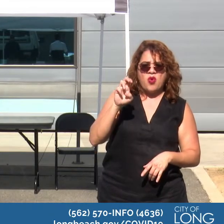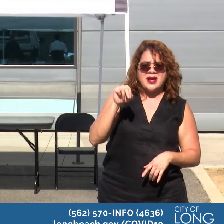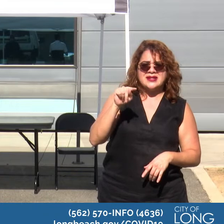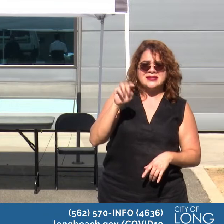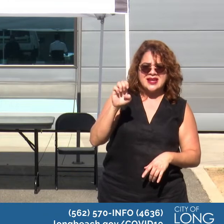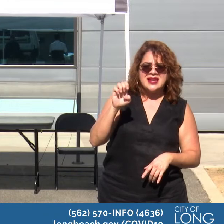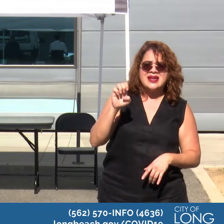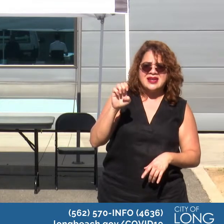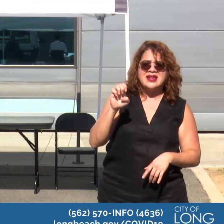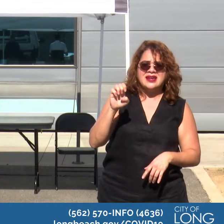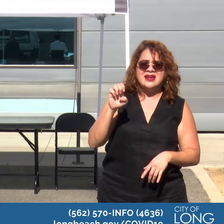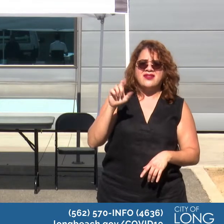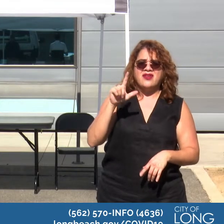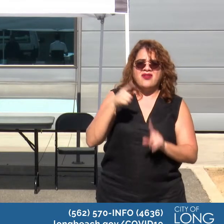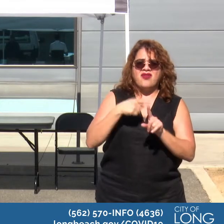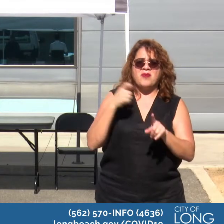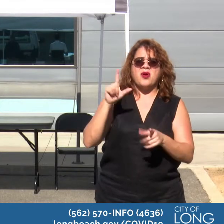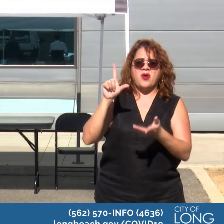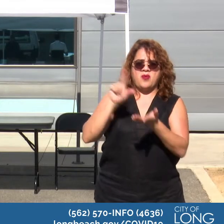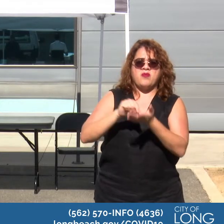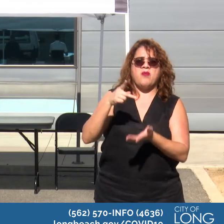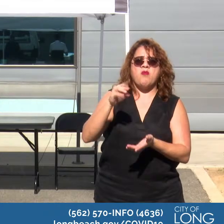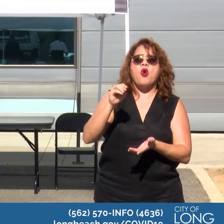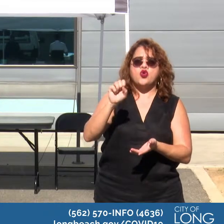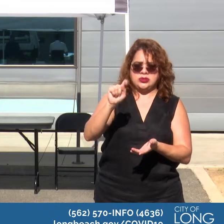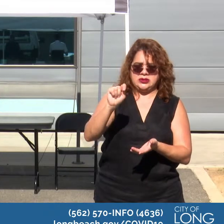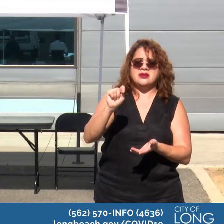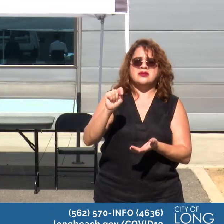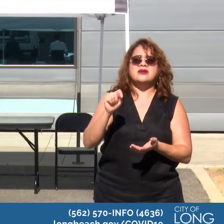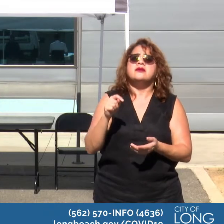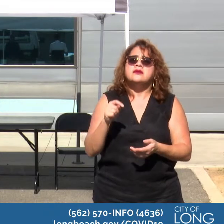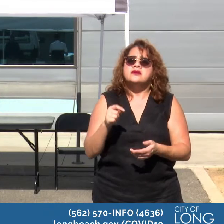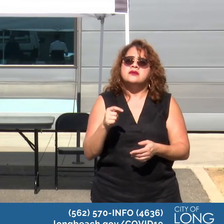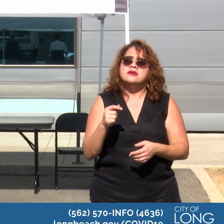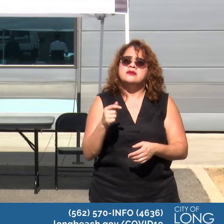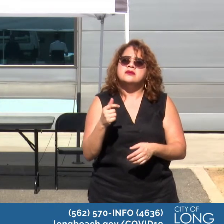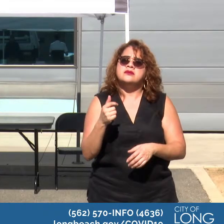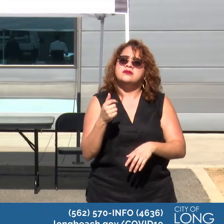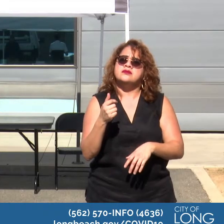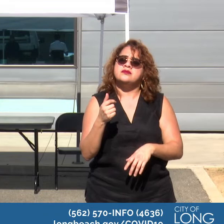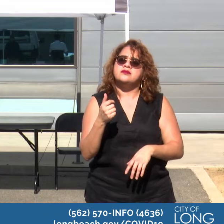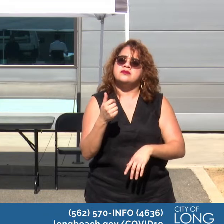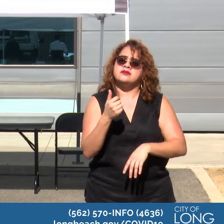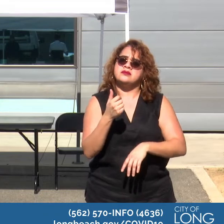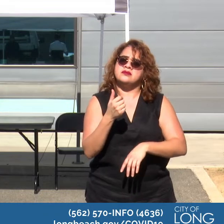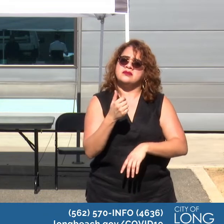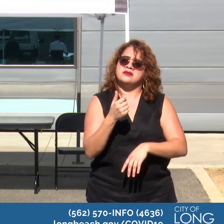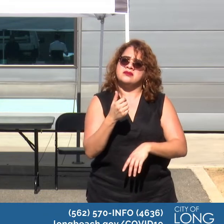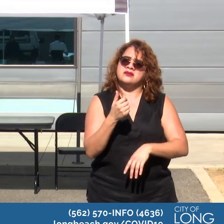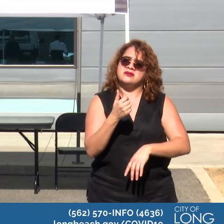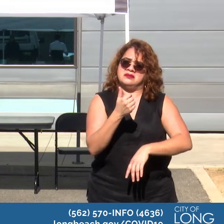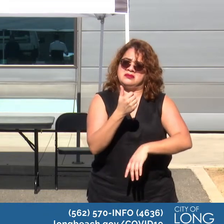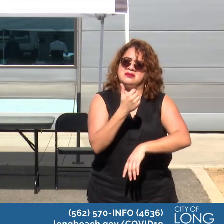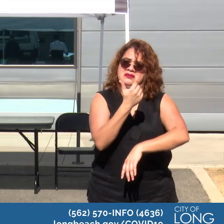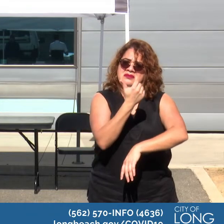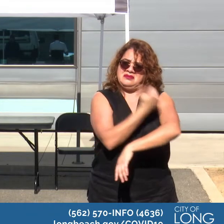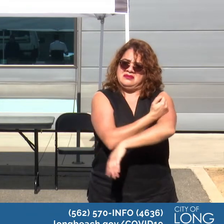rollout been helpful? And do you feel that this is an advantage that has put the city ahead of other jurisdictions for moving through the